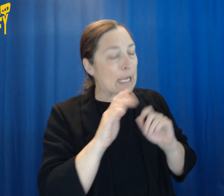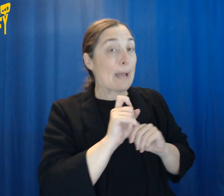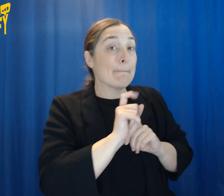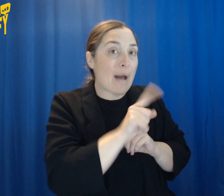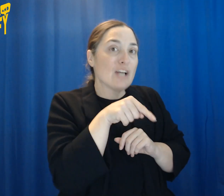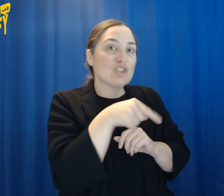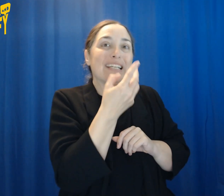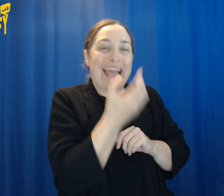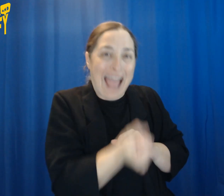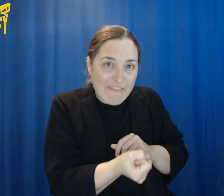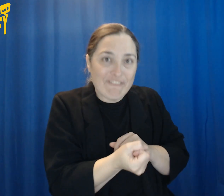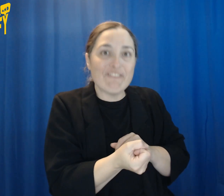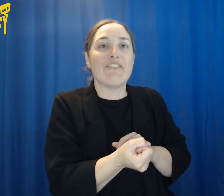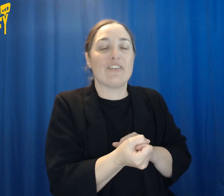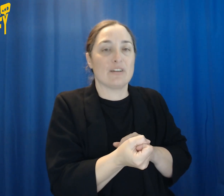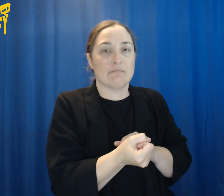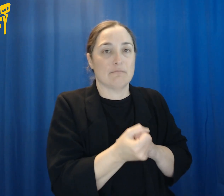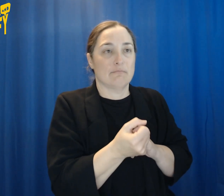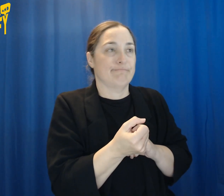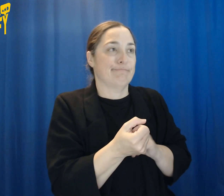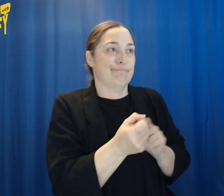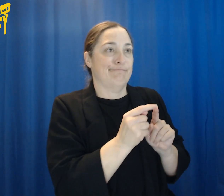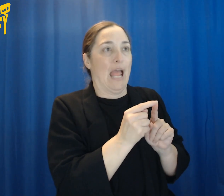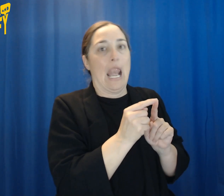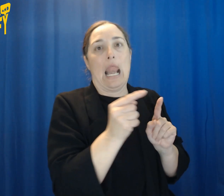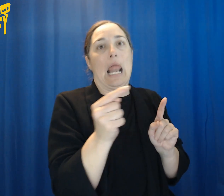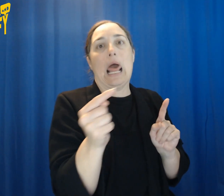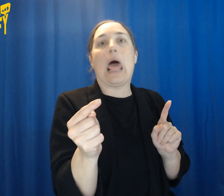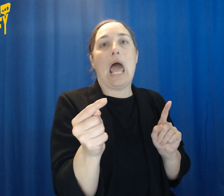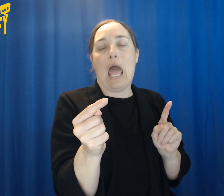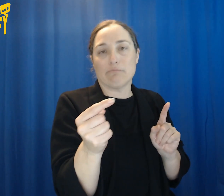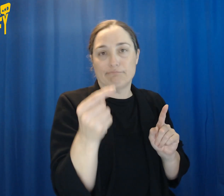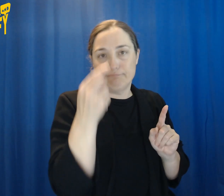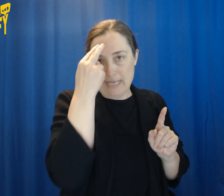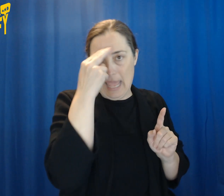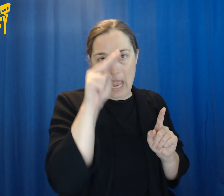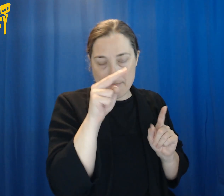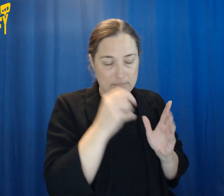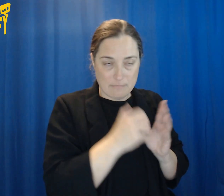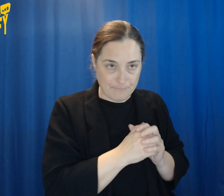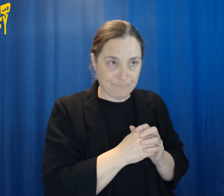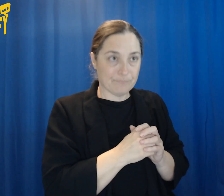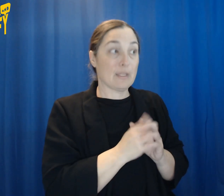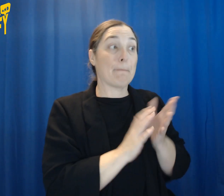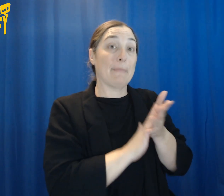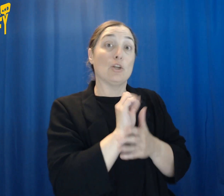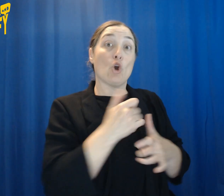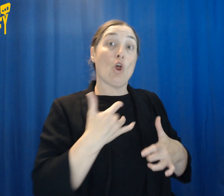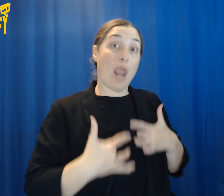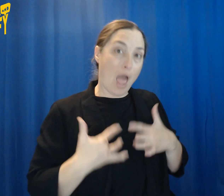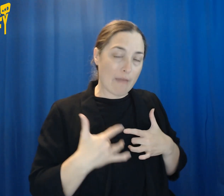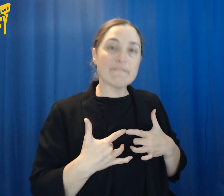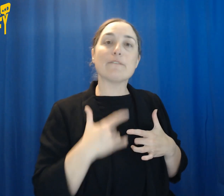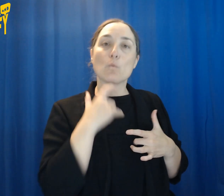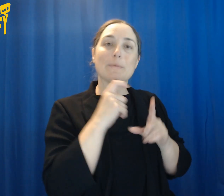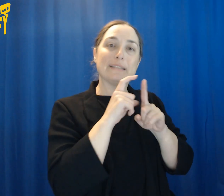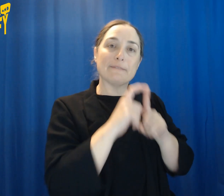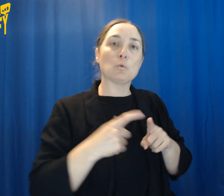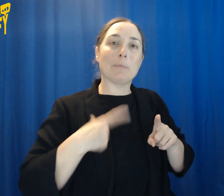a condition called blah, blah, blah, and these are the things in her life that may be a bit more difficult, and so just